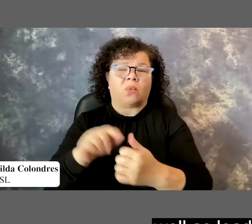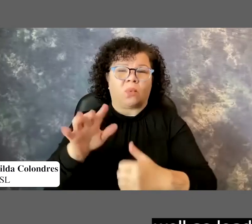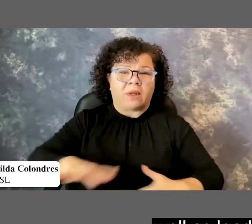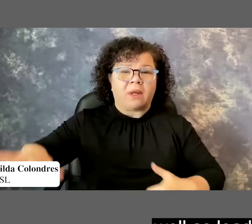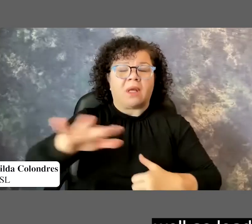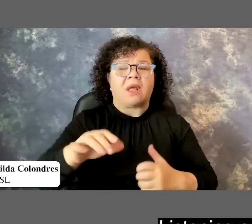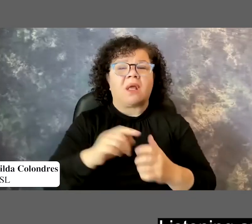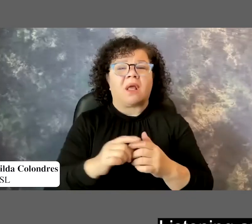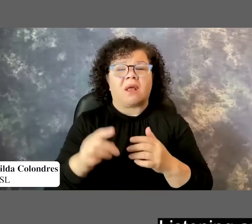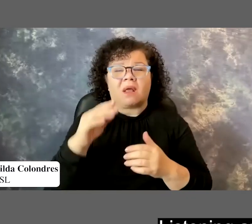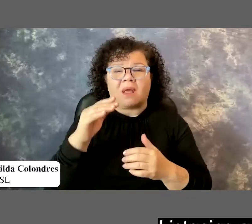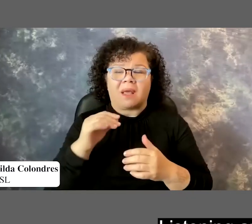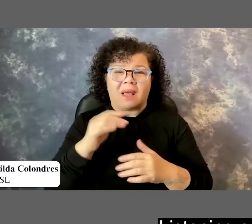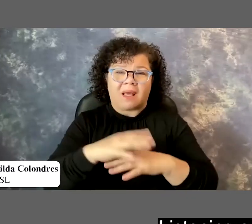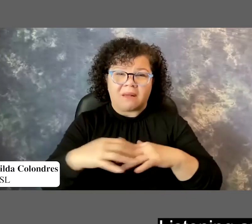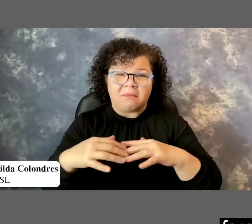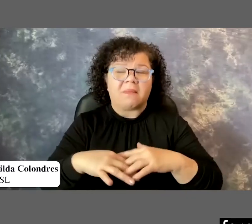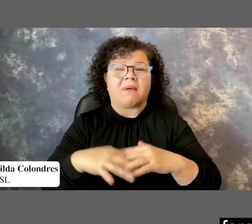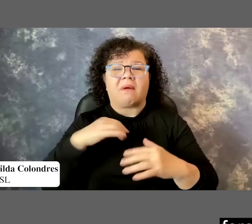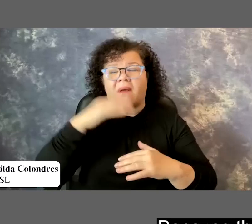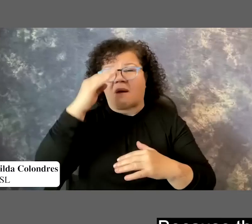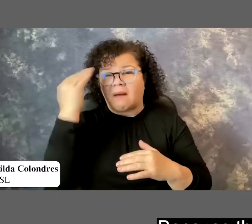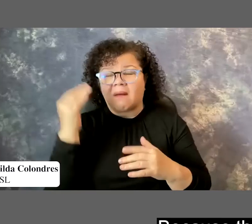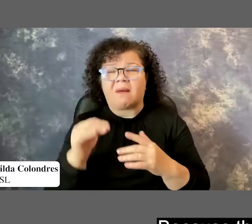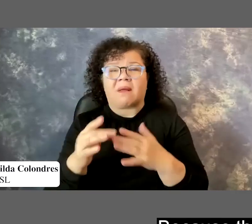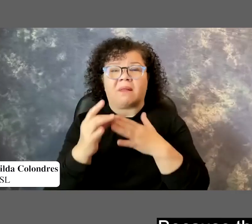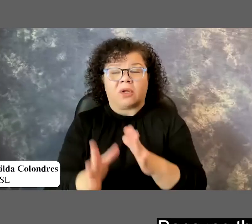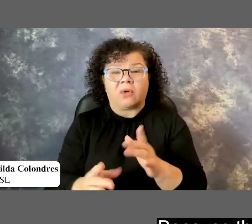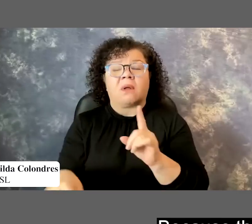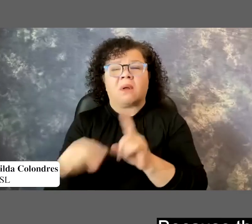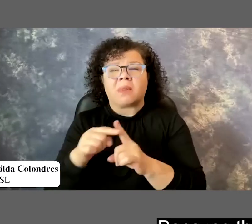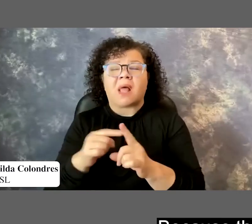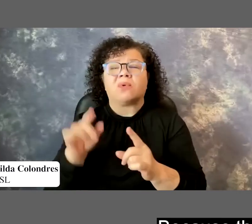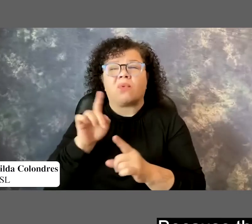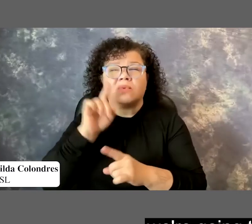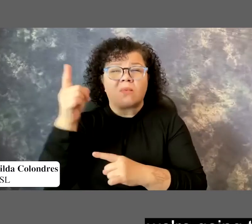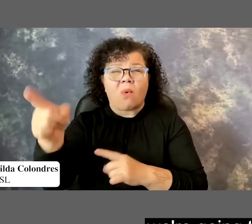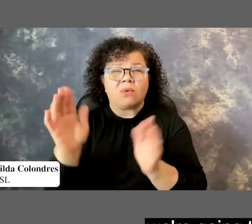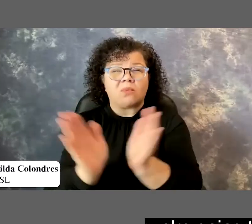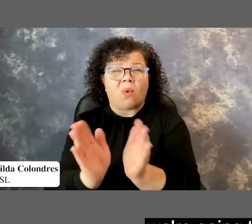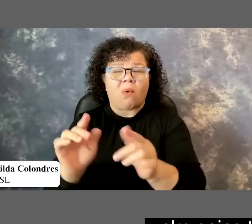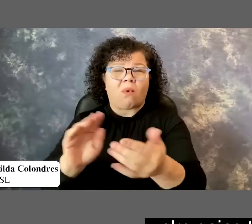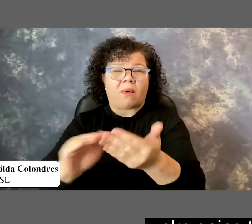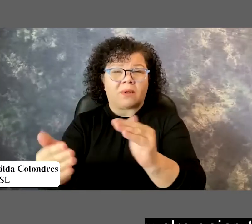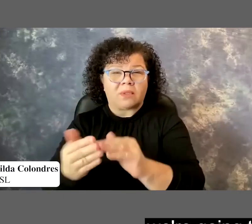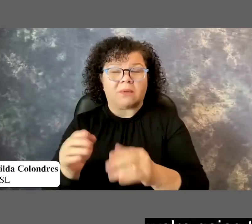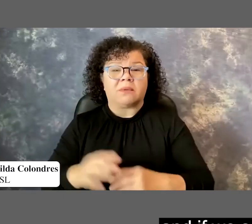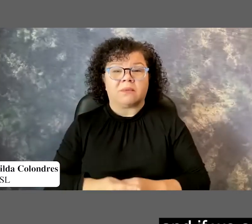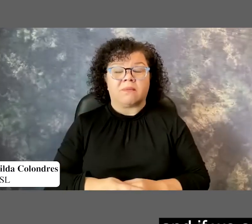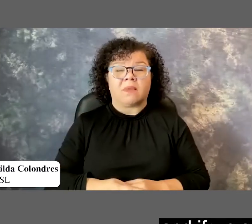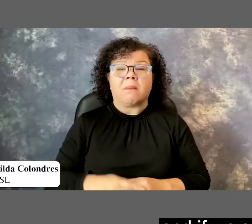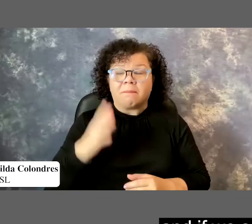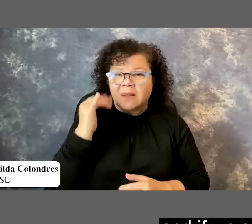areas. Listening and learning is our forever work, because the fact is, if we say we're going to listen to